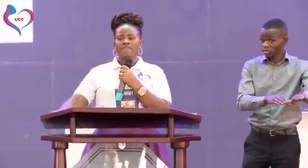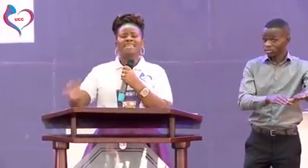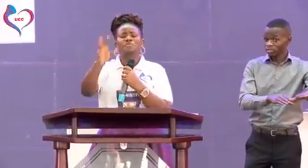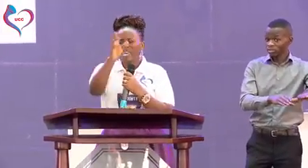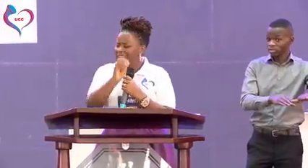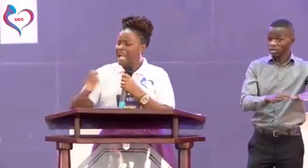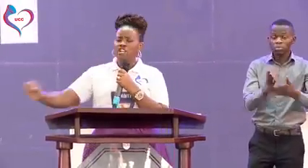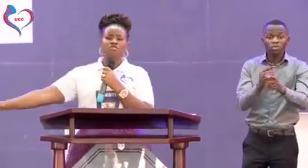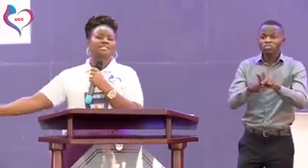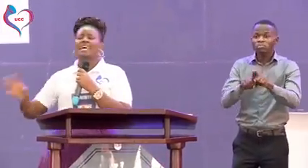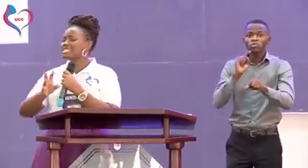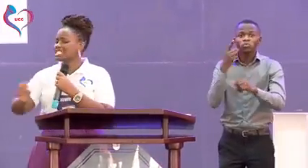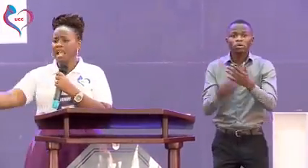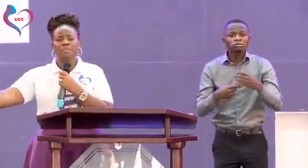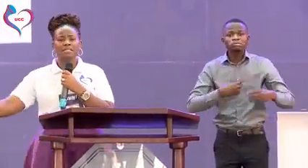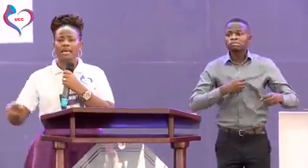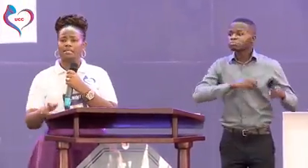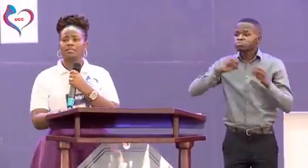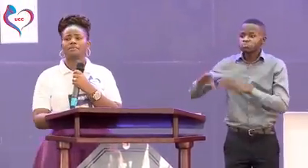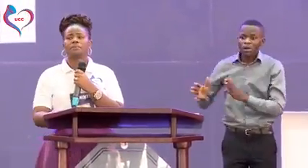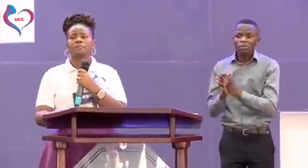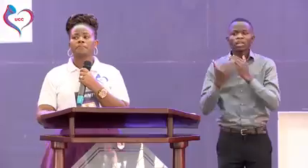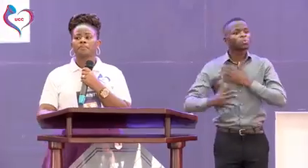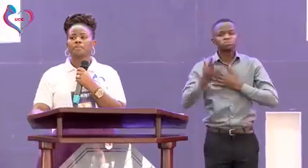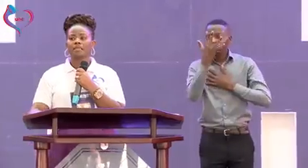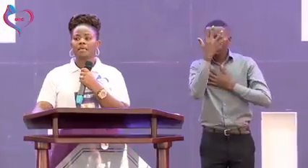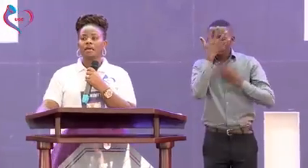is being undressed, there is shame in death.